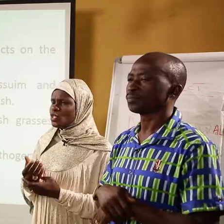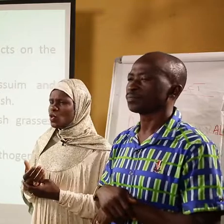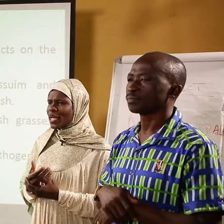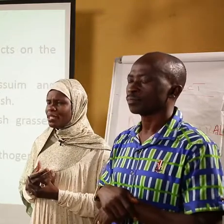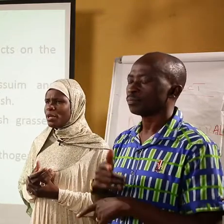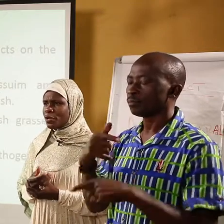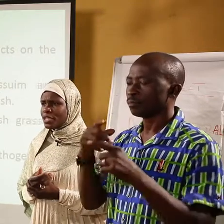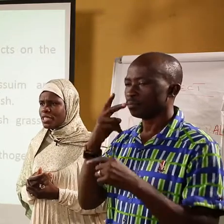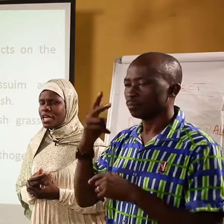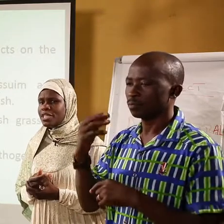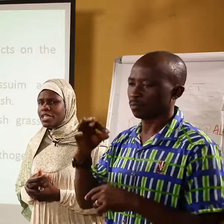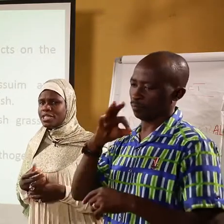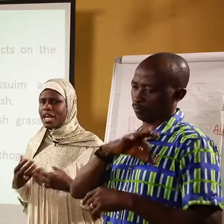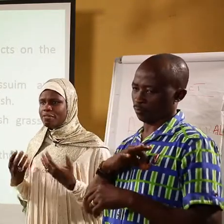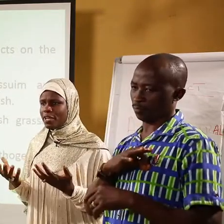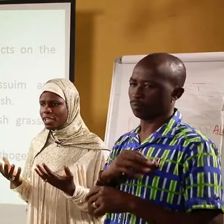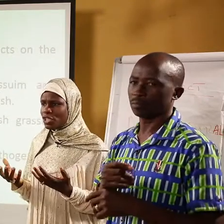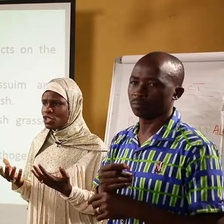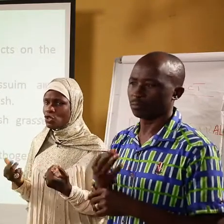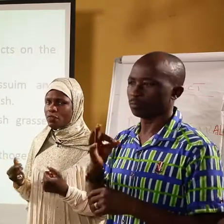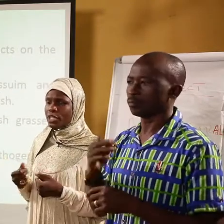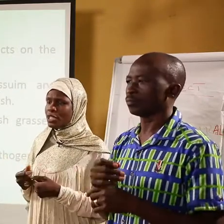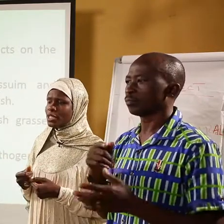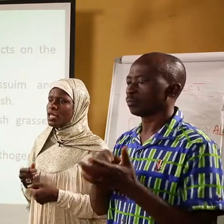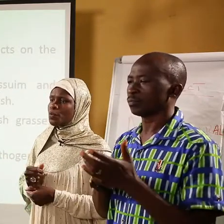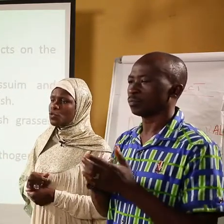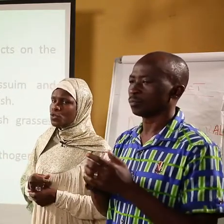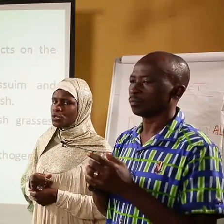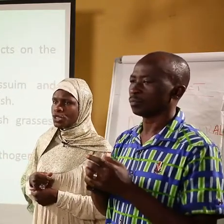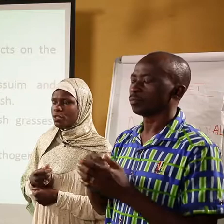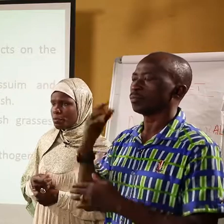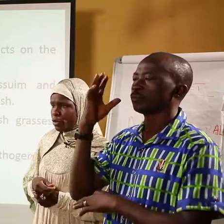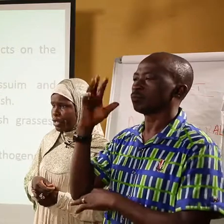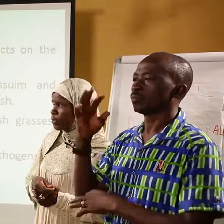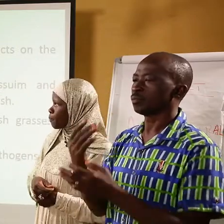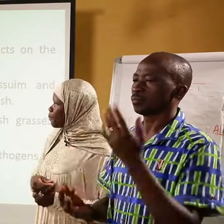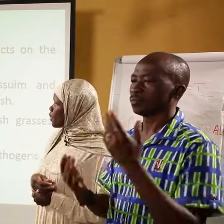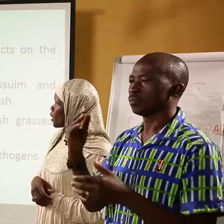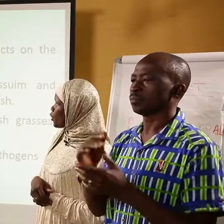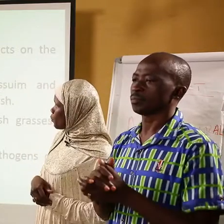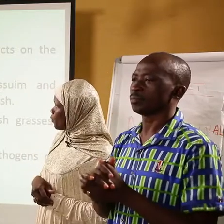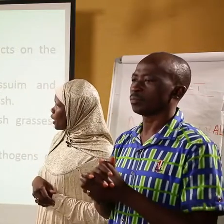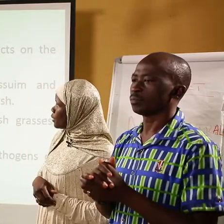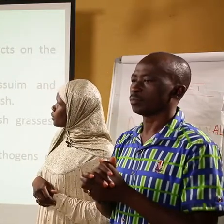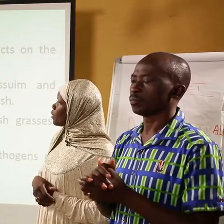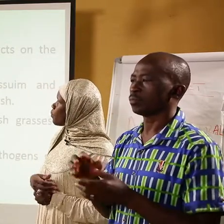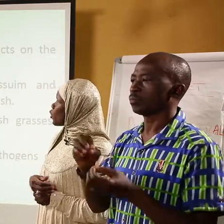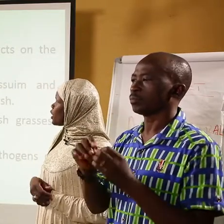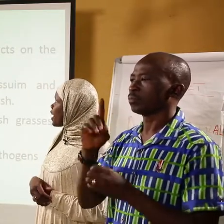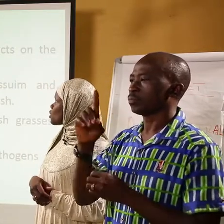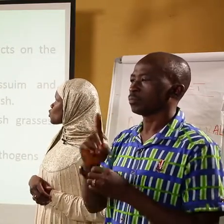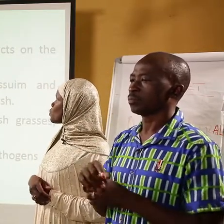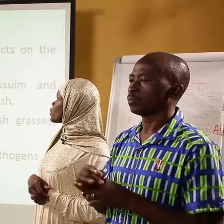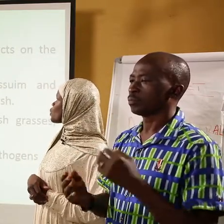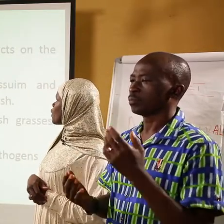So let's look at the merit, that is the advantages of this bush burning. Number one,